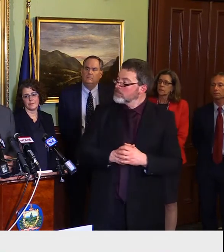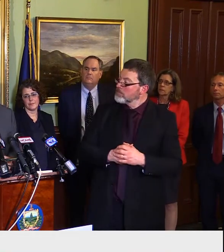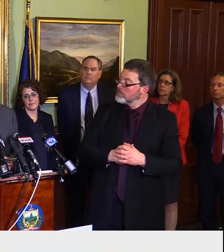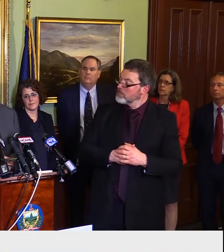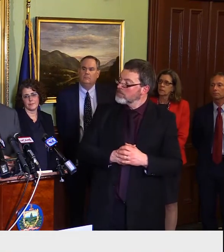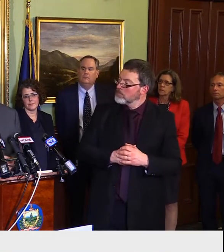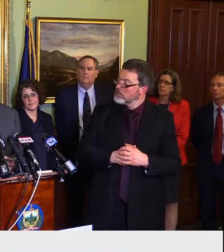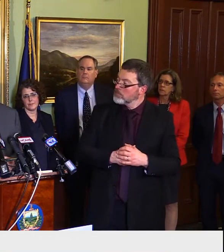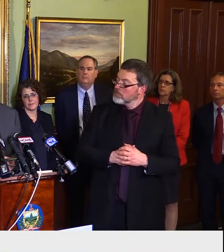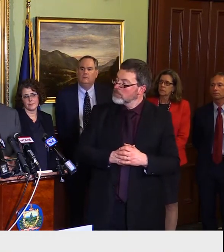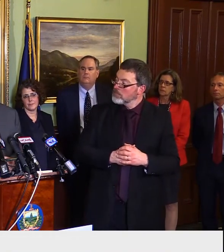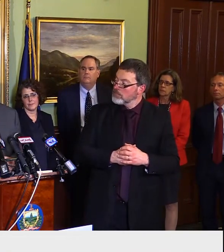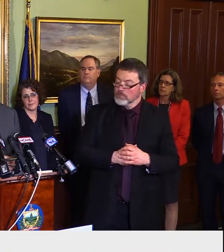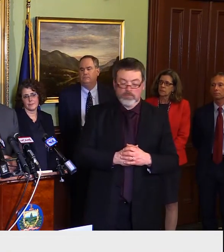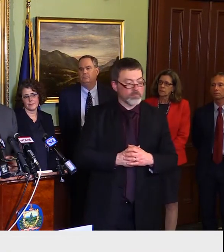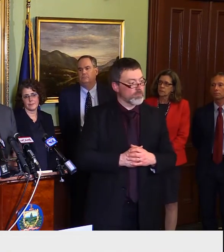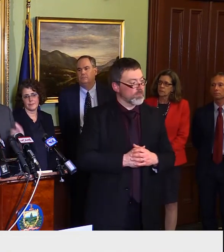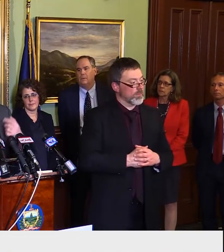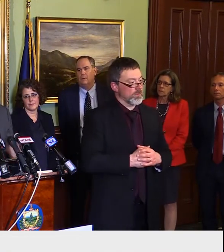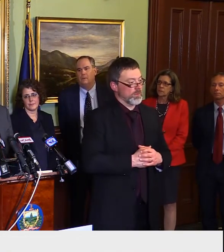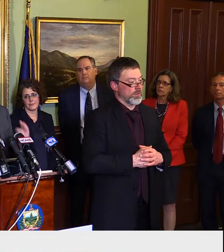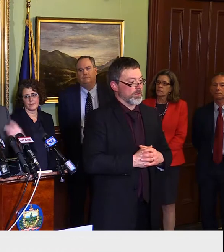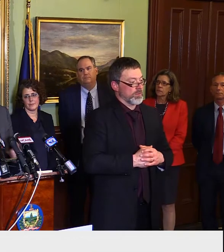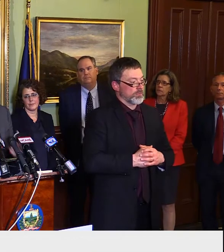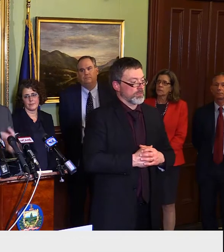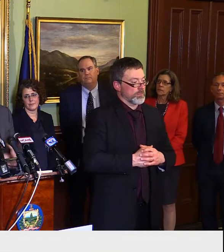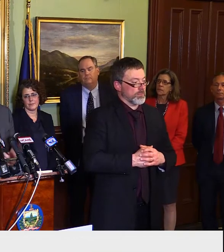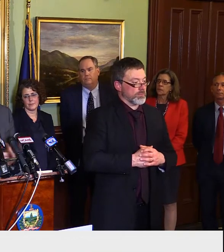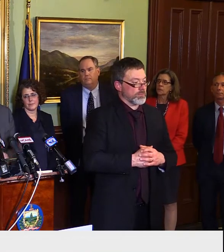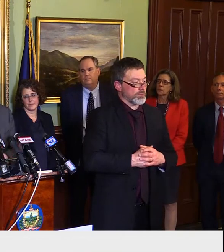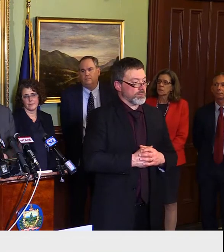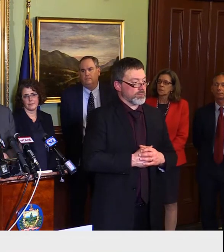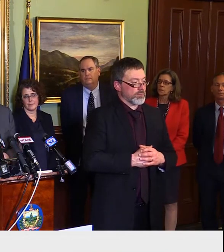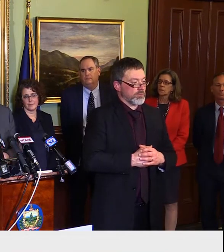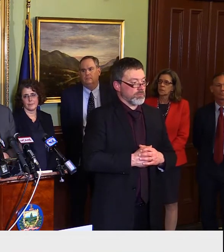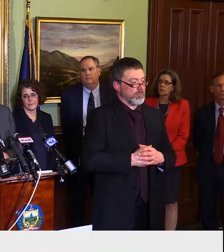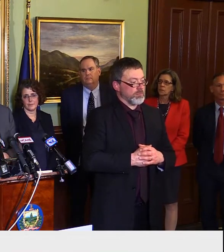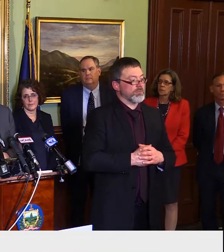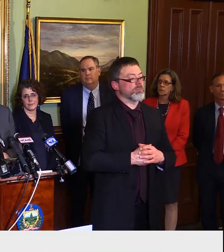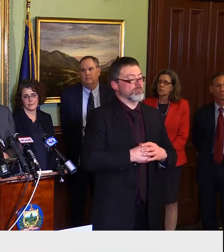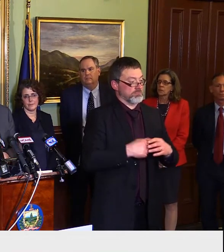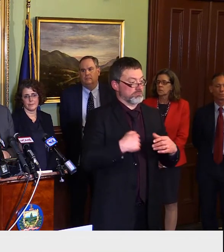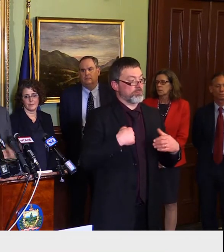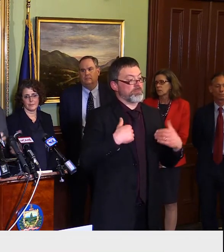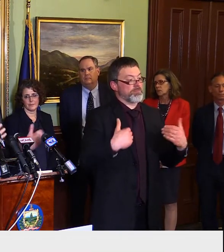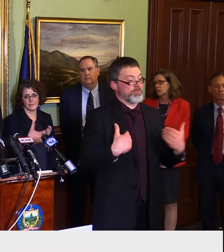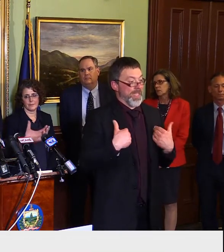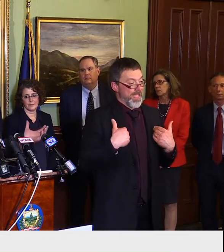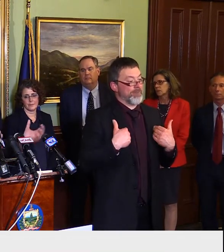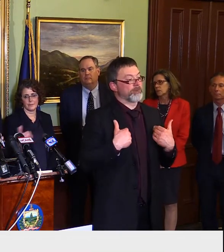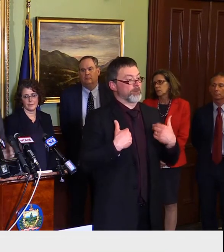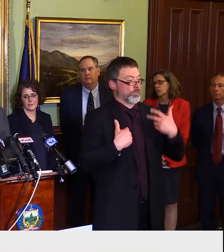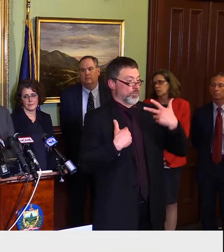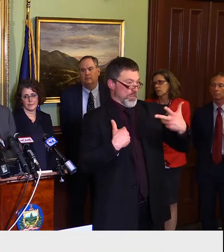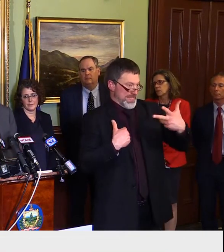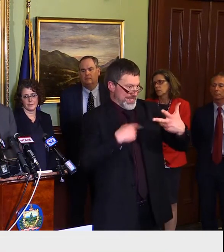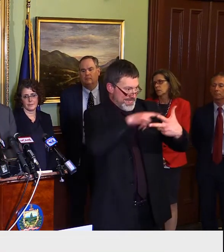third. We've gone four deep. So we're really obviously taking this incredibly seriously and